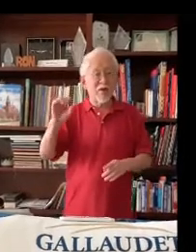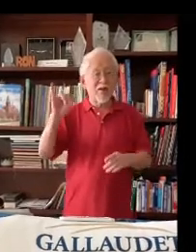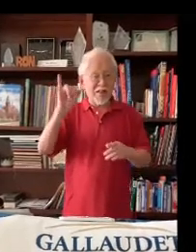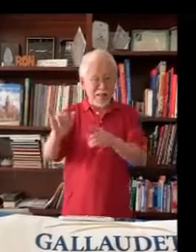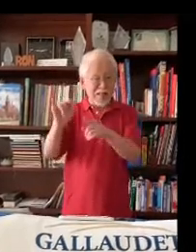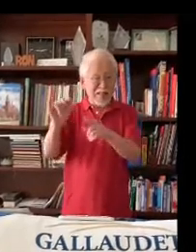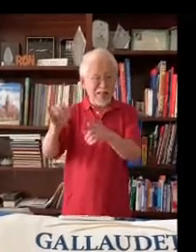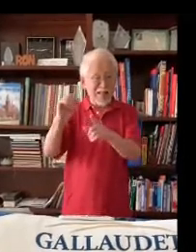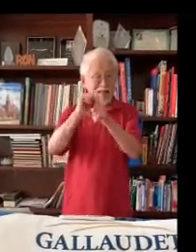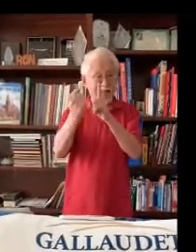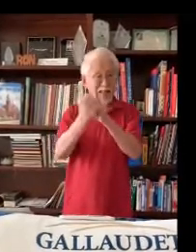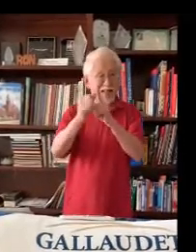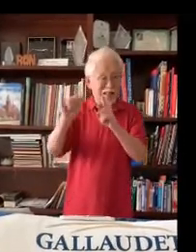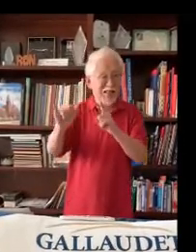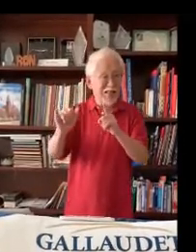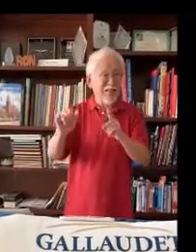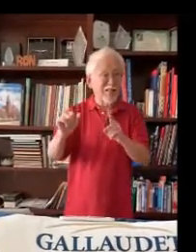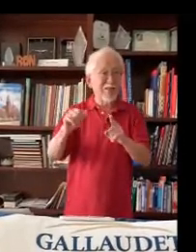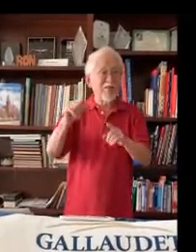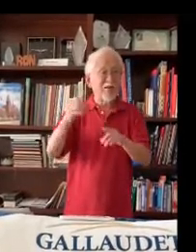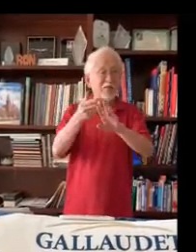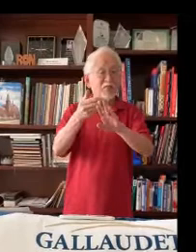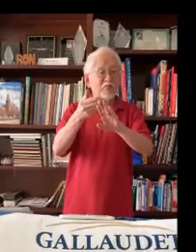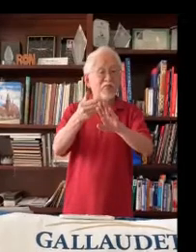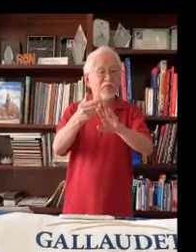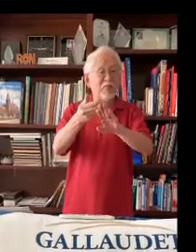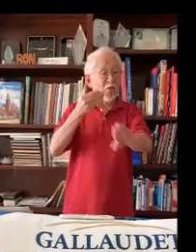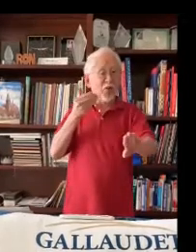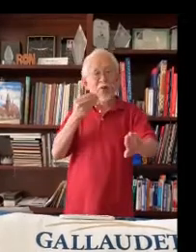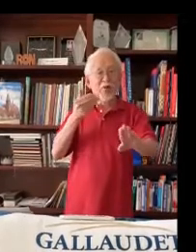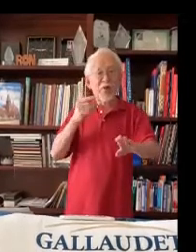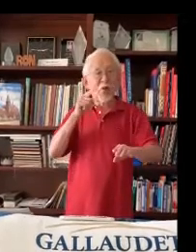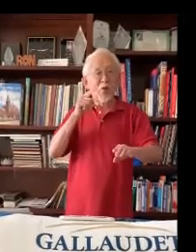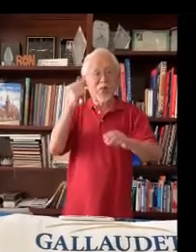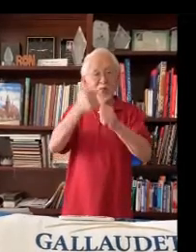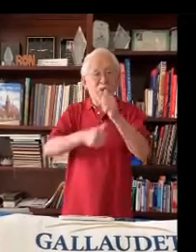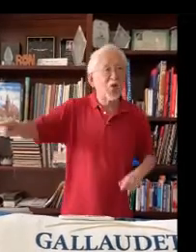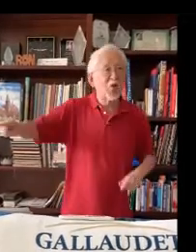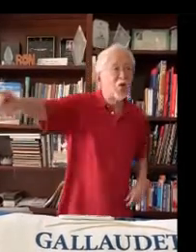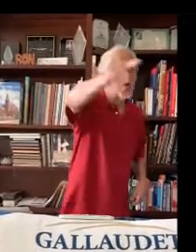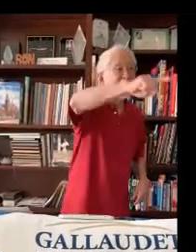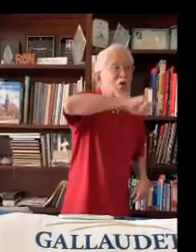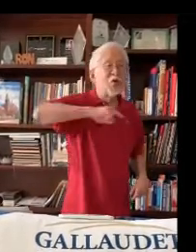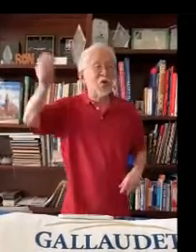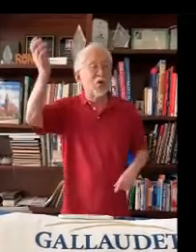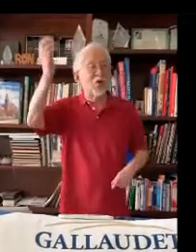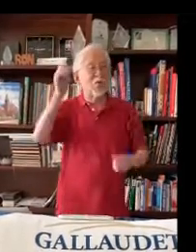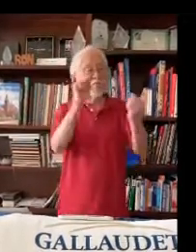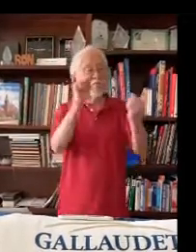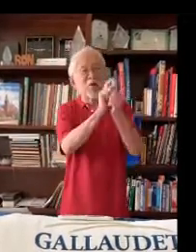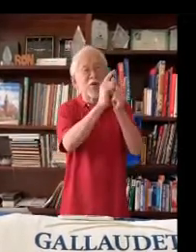in Vallejo. That situation, well, before that,